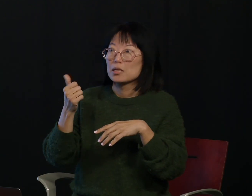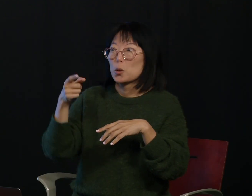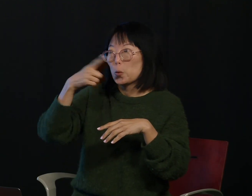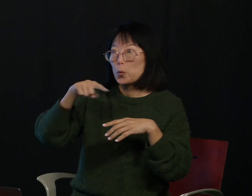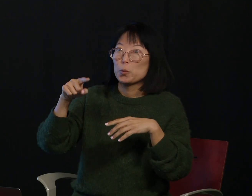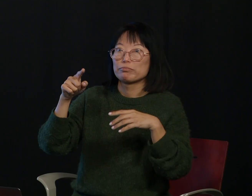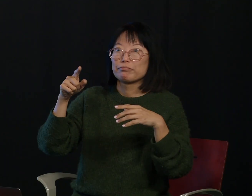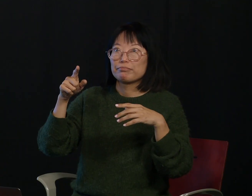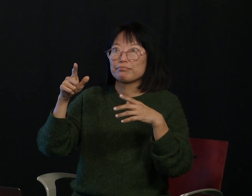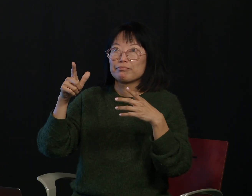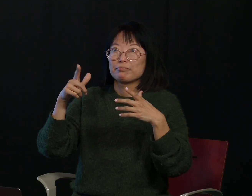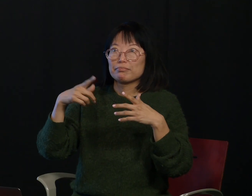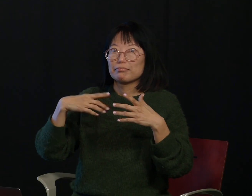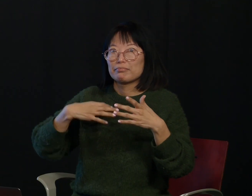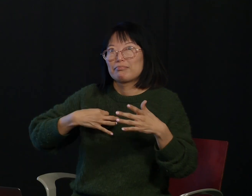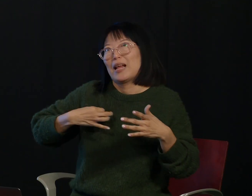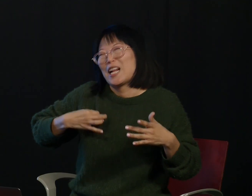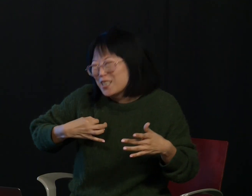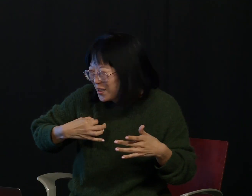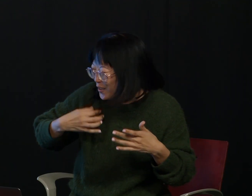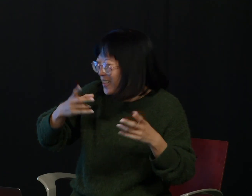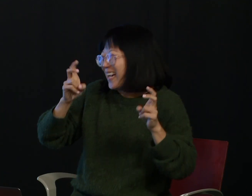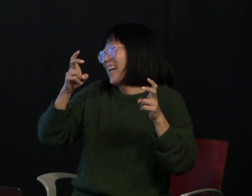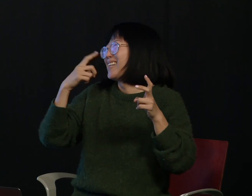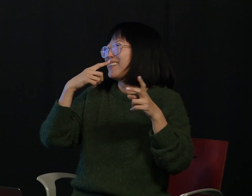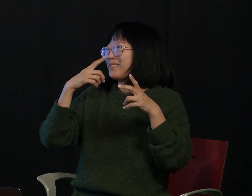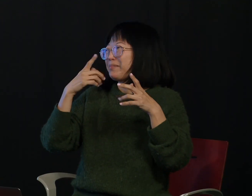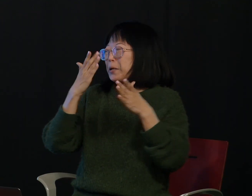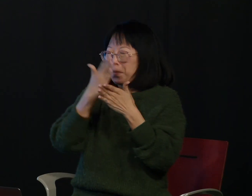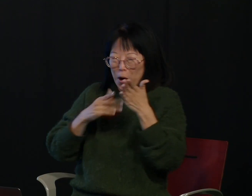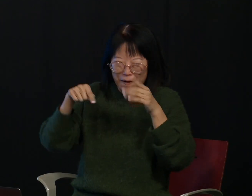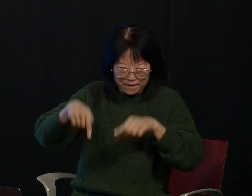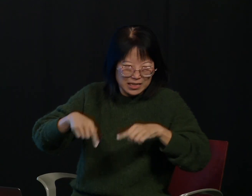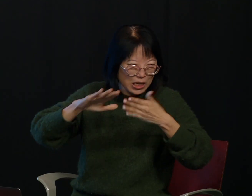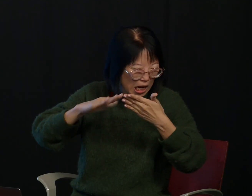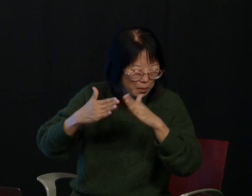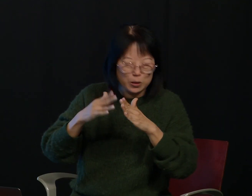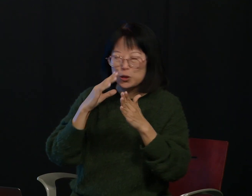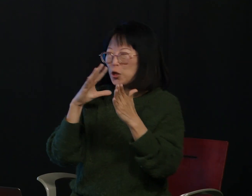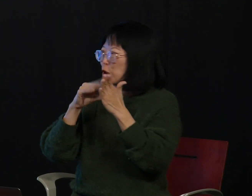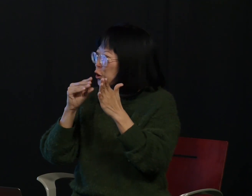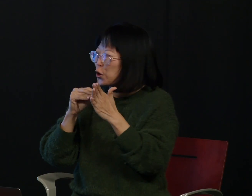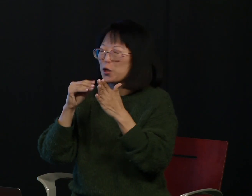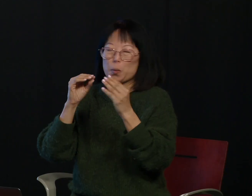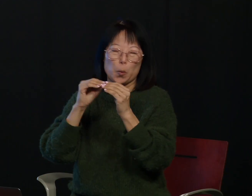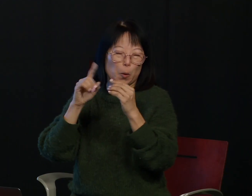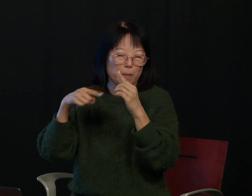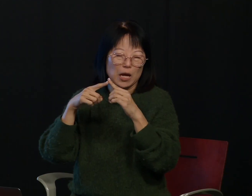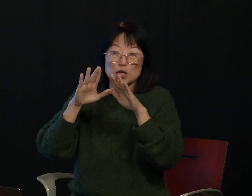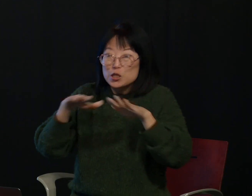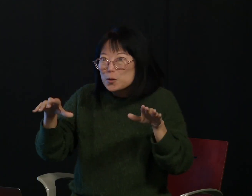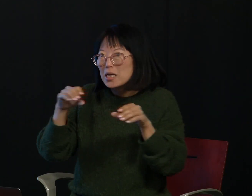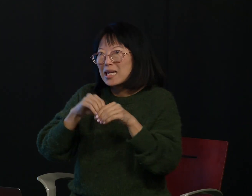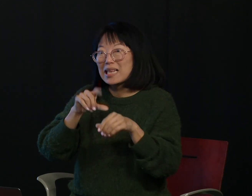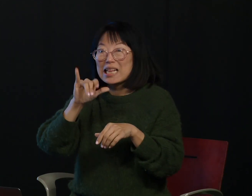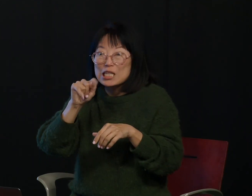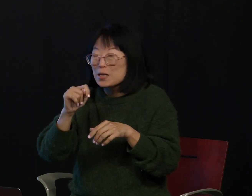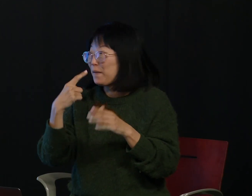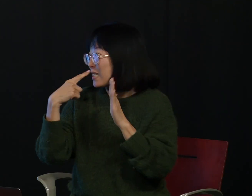because you, I guess, volunteered to be part of the community. You're learning more about children in literature, for